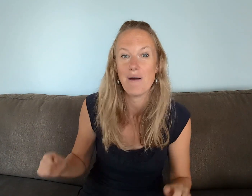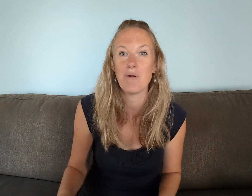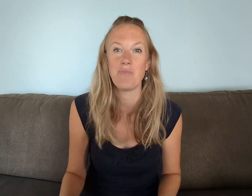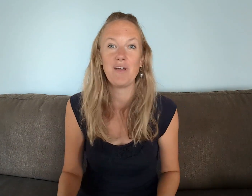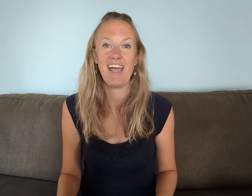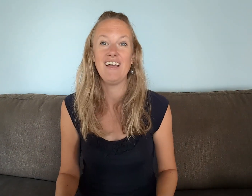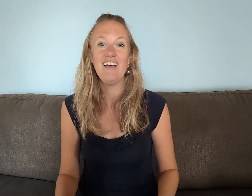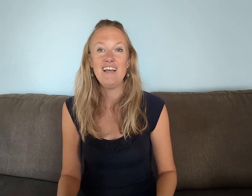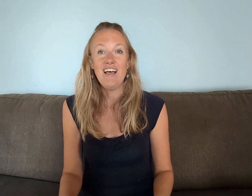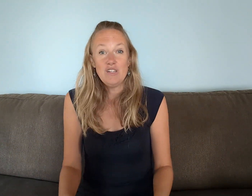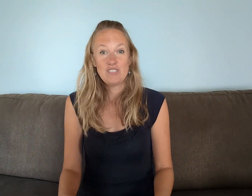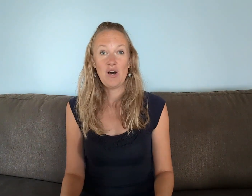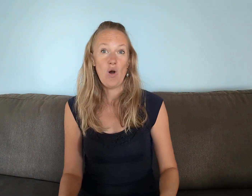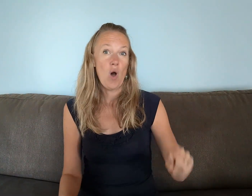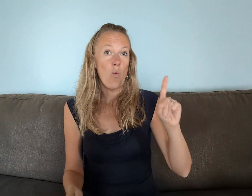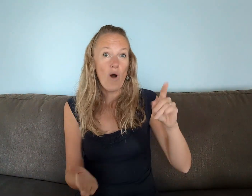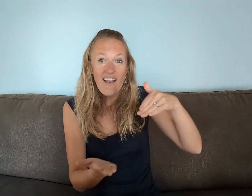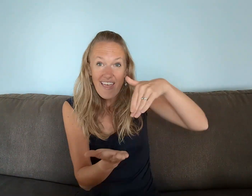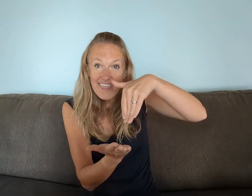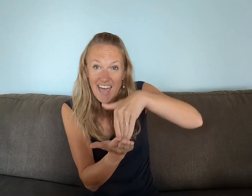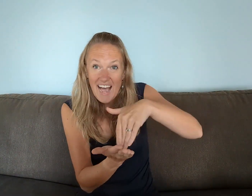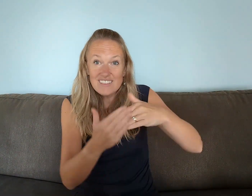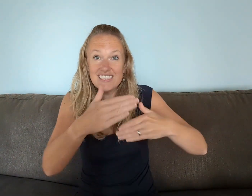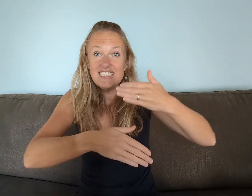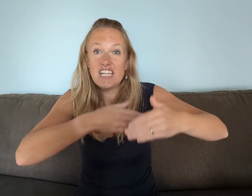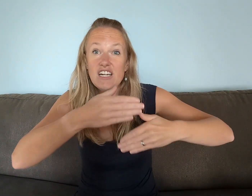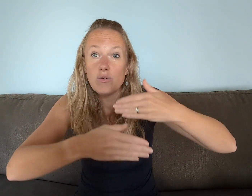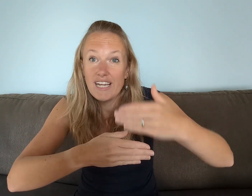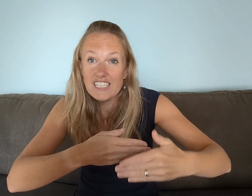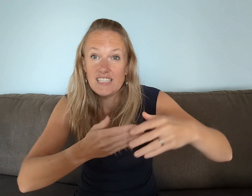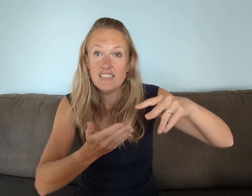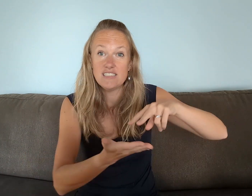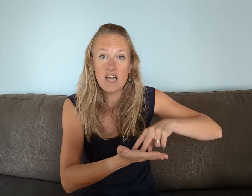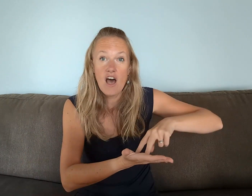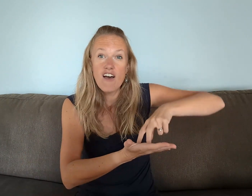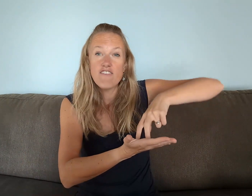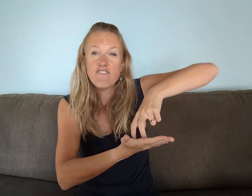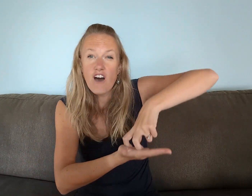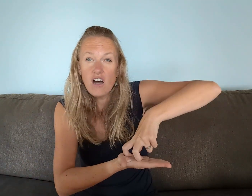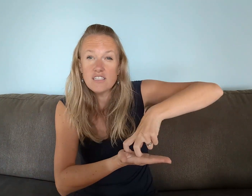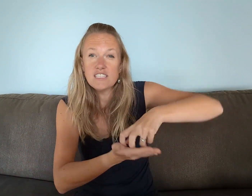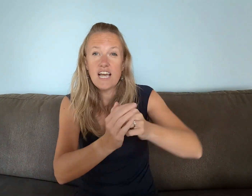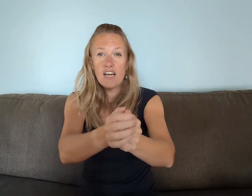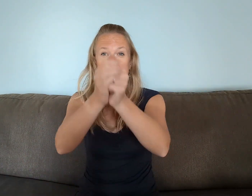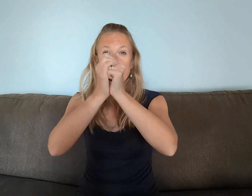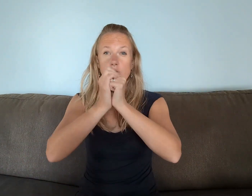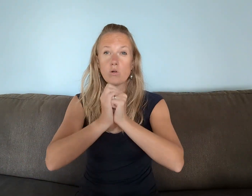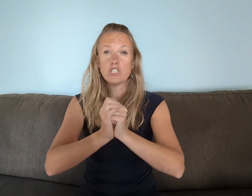top. Okay, so 1,000 generations falling down in